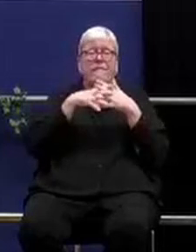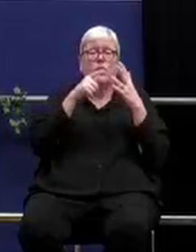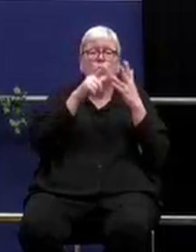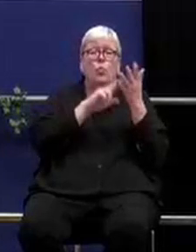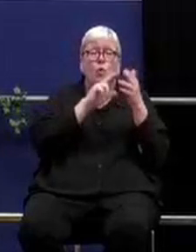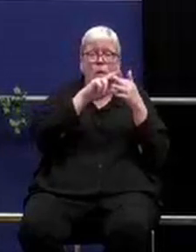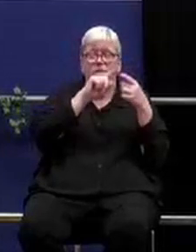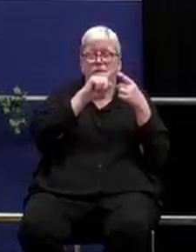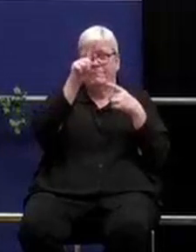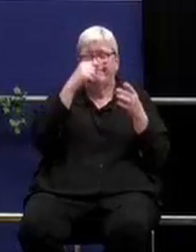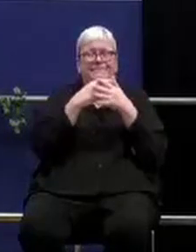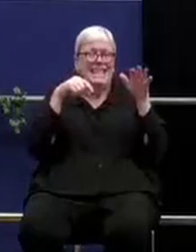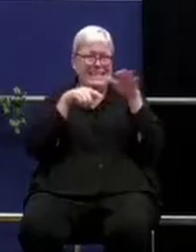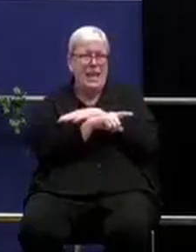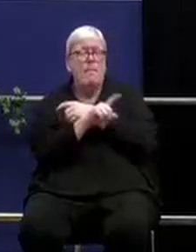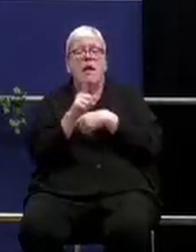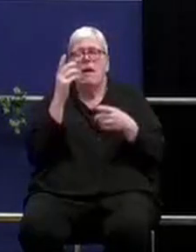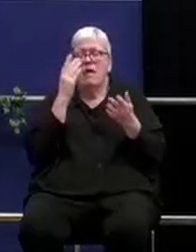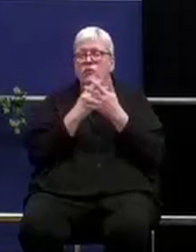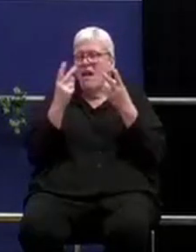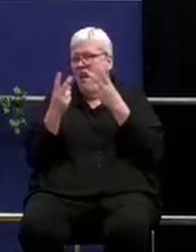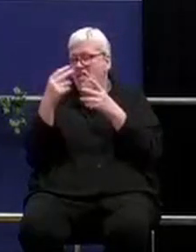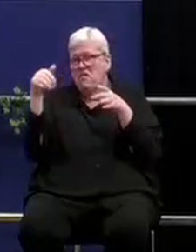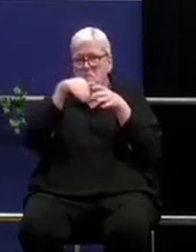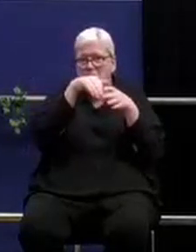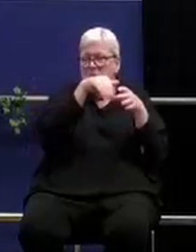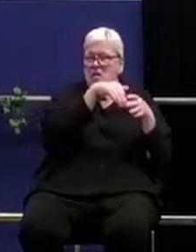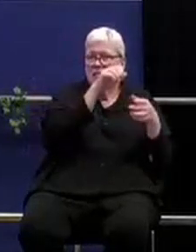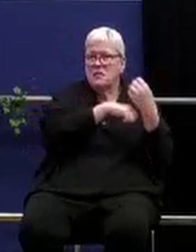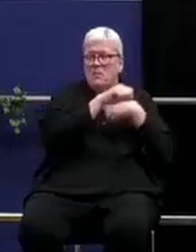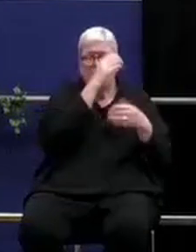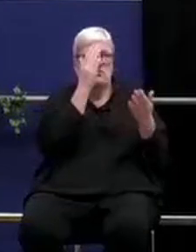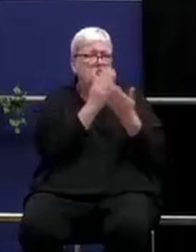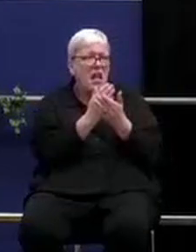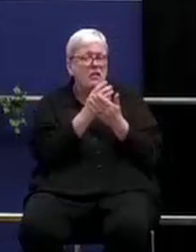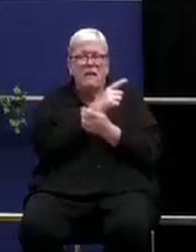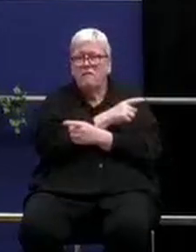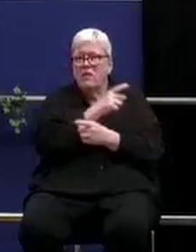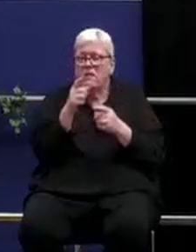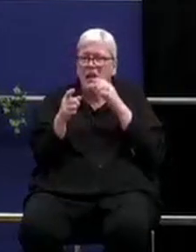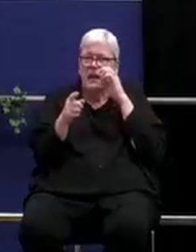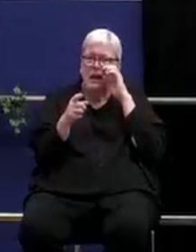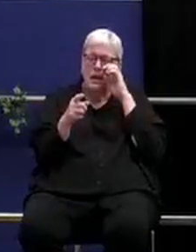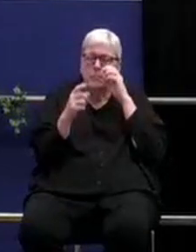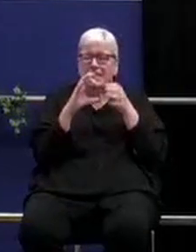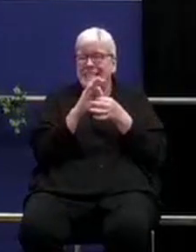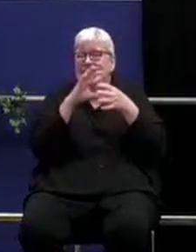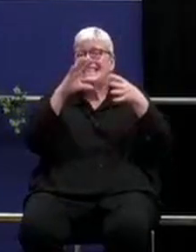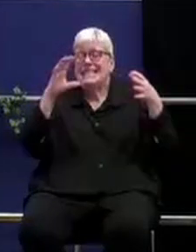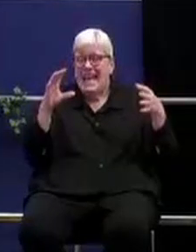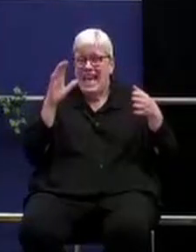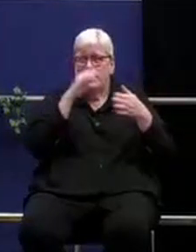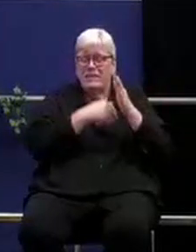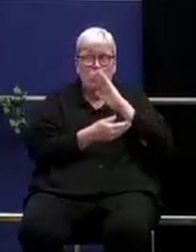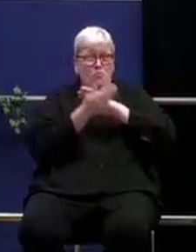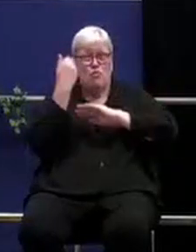escapism. I think for other members of the bunker, it's become reality to them. They've kind of completely detached themselves from the previous